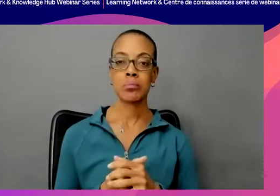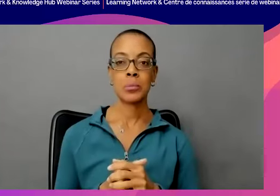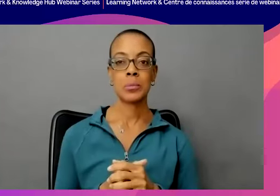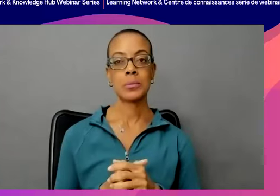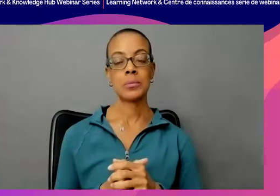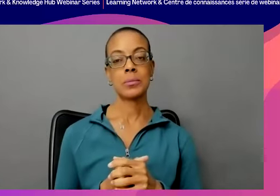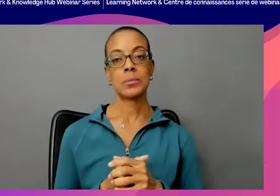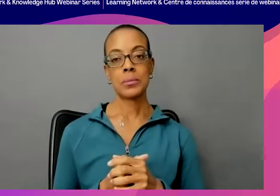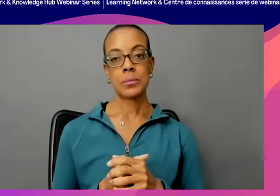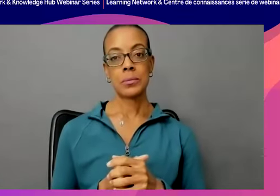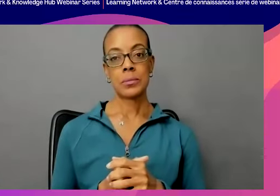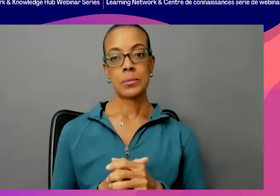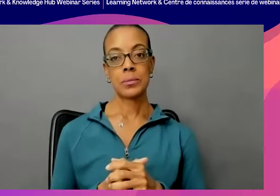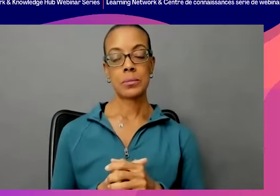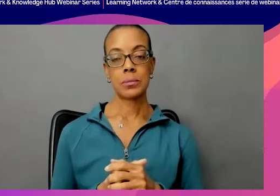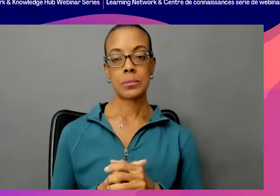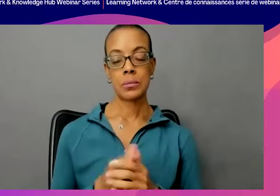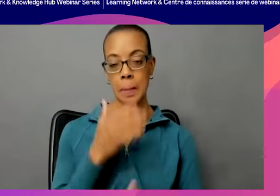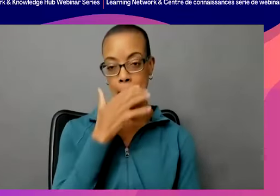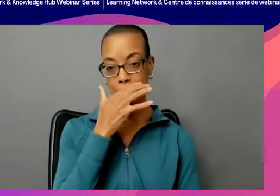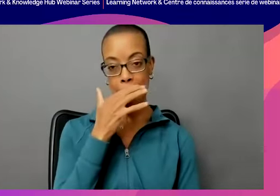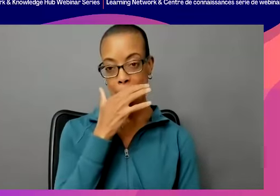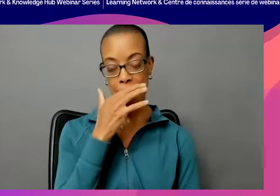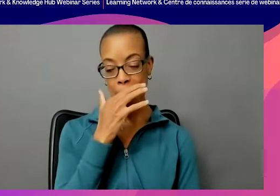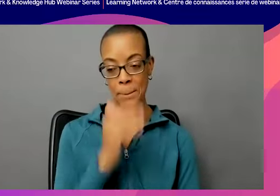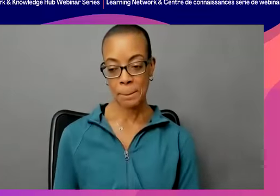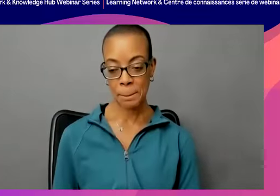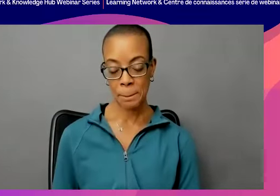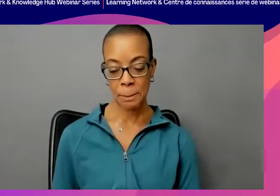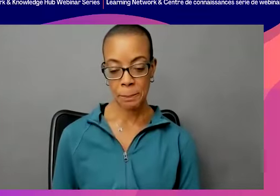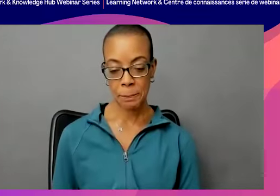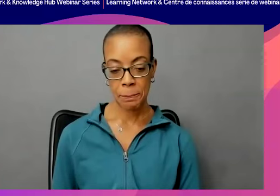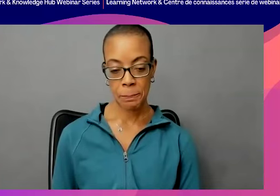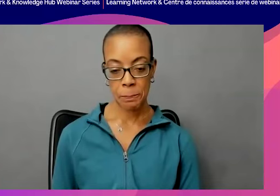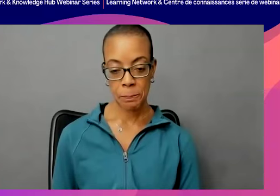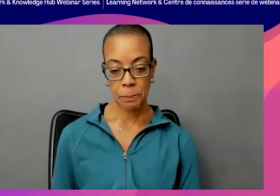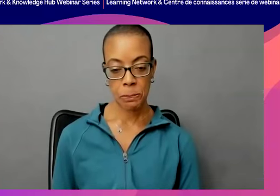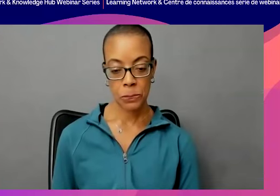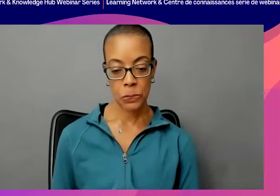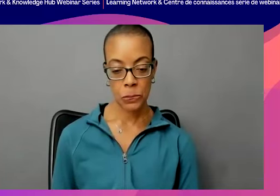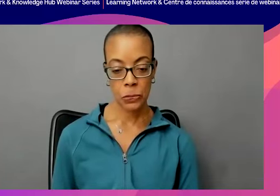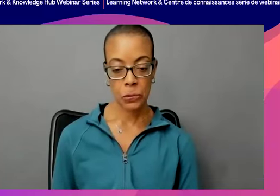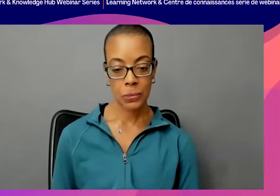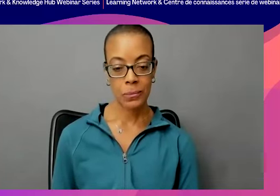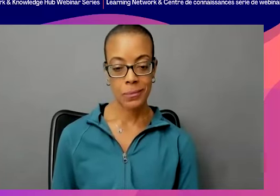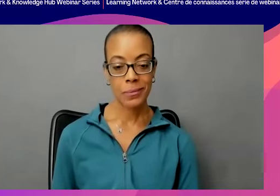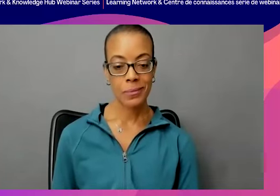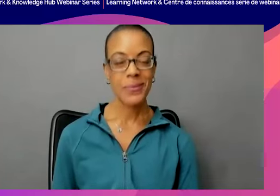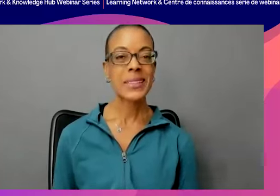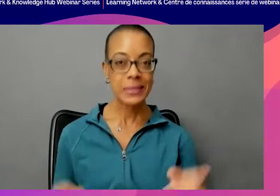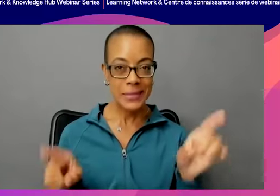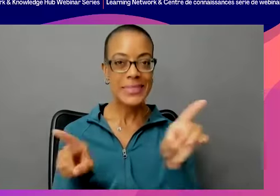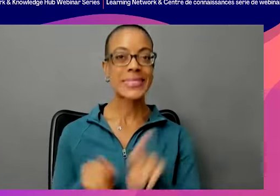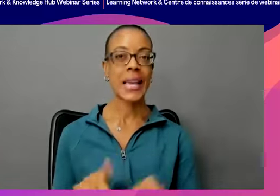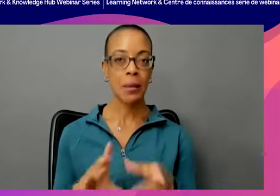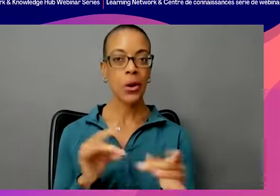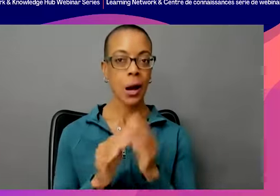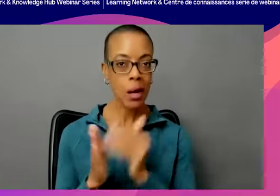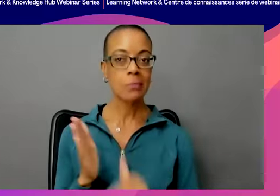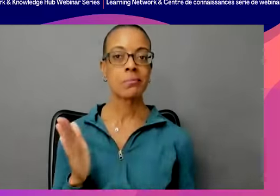I'm hearing when we go through this, I'm sure you can hear us. We're talking, we're kind of repeating what we're saying. And in